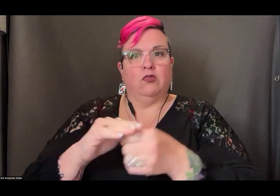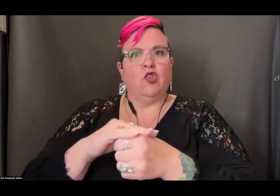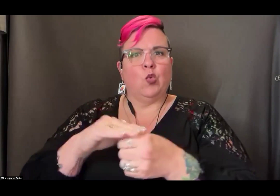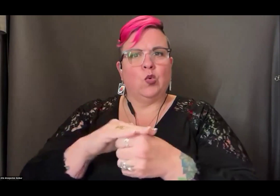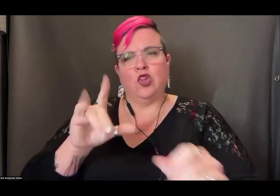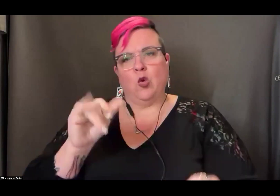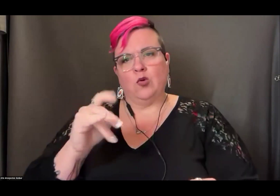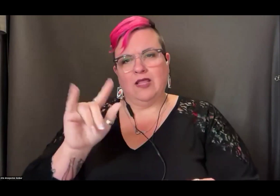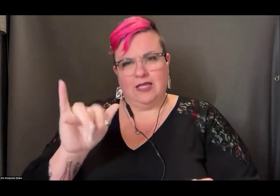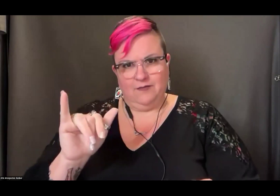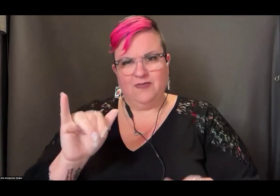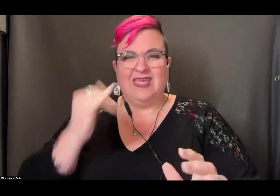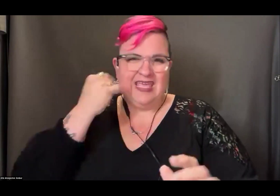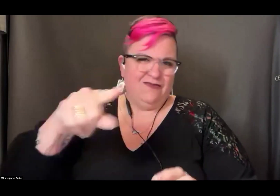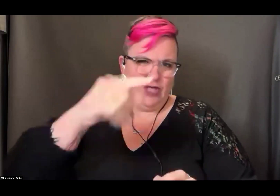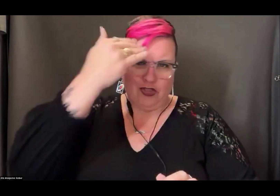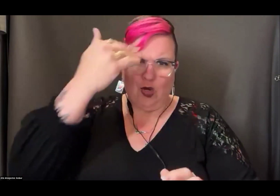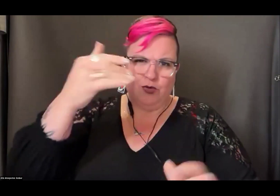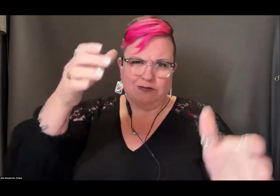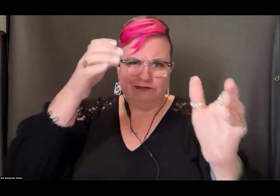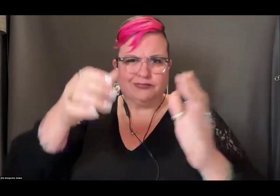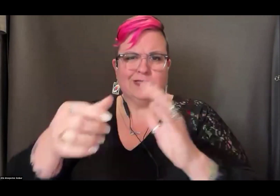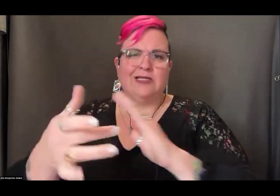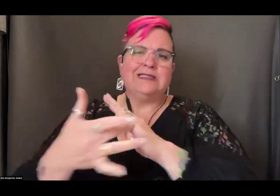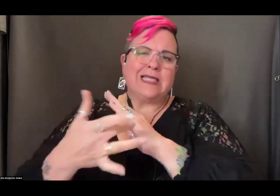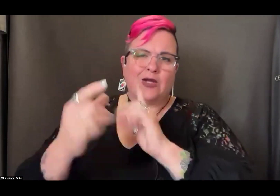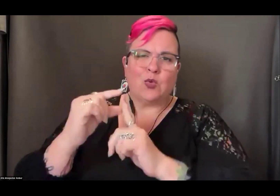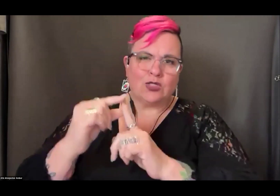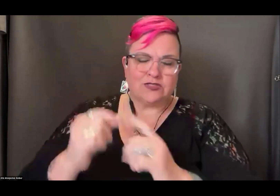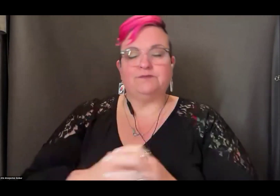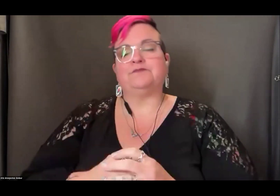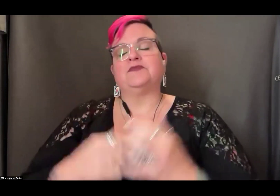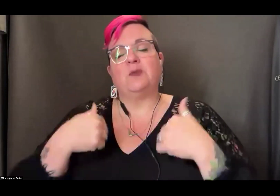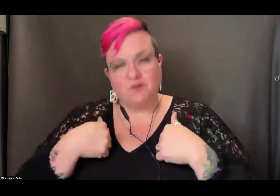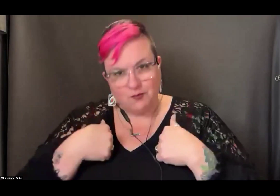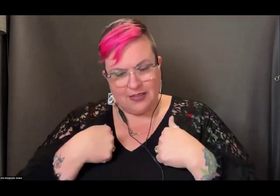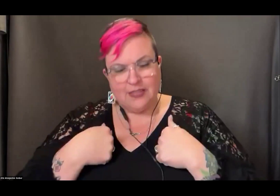those that are technical. But so in closing,